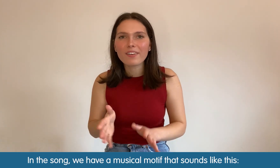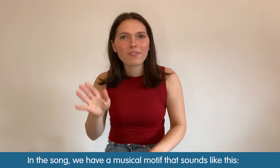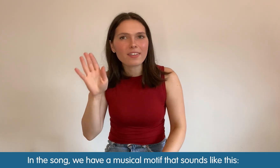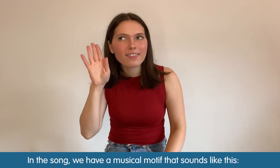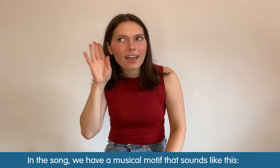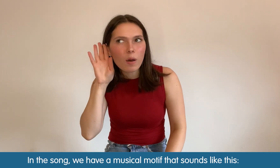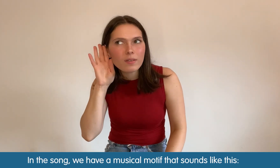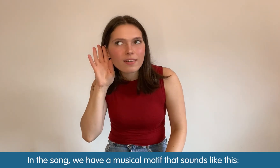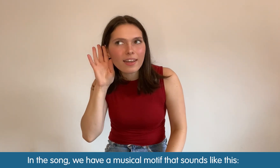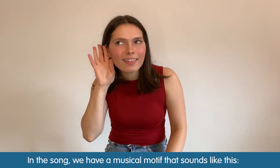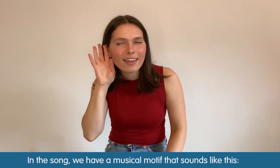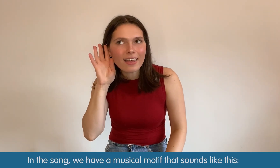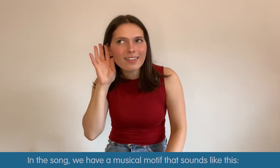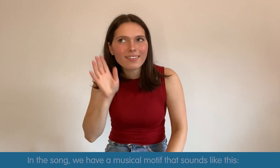that sounds like this.